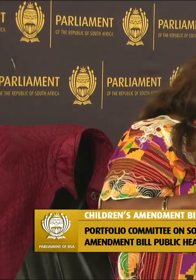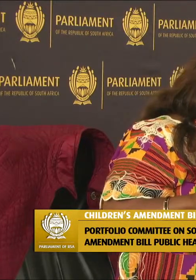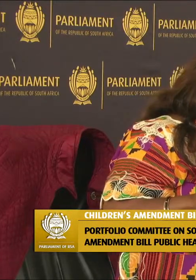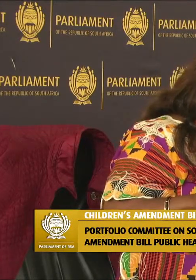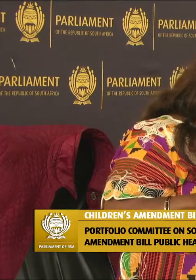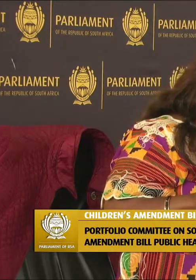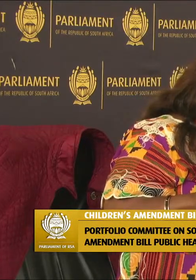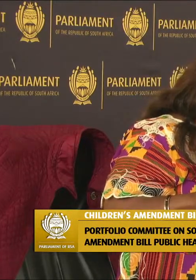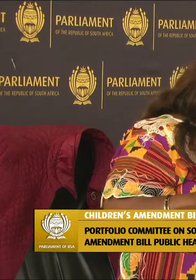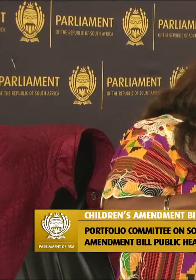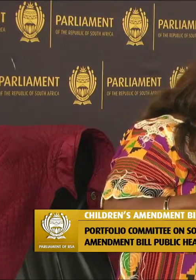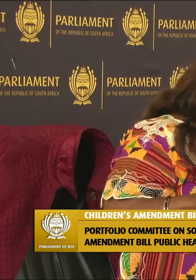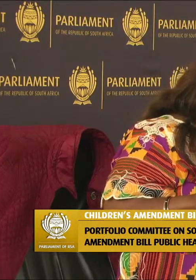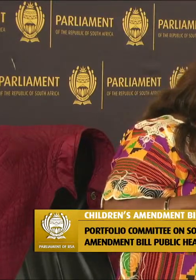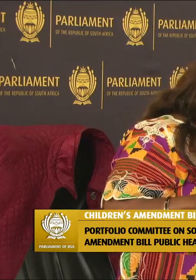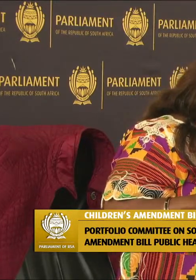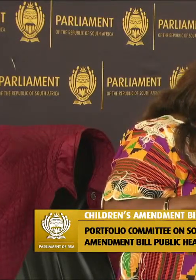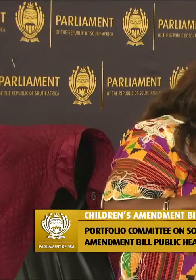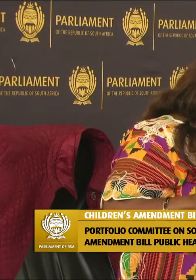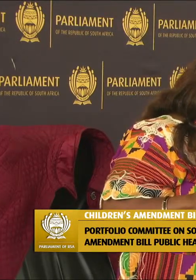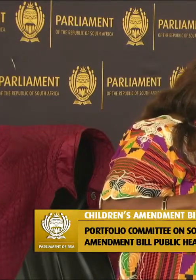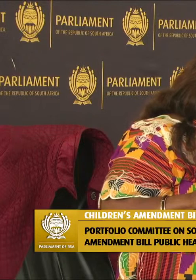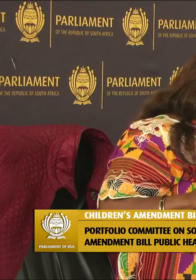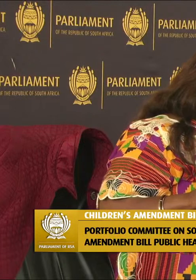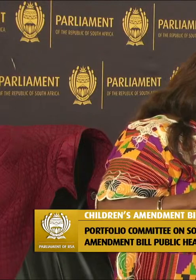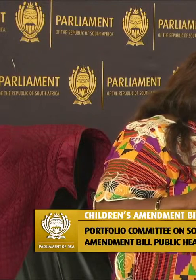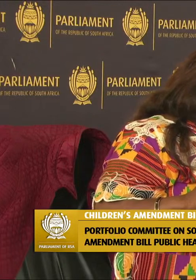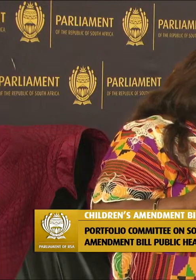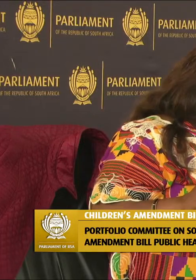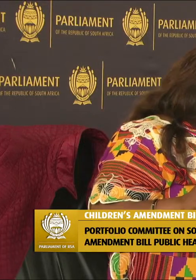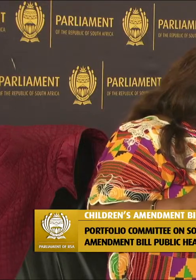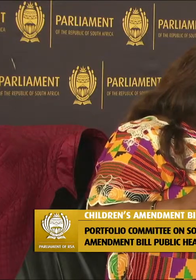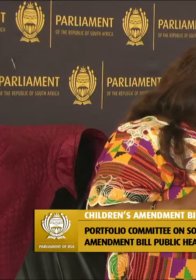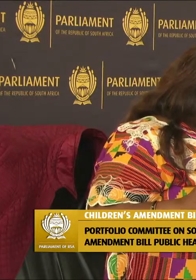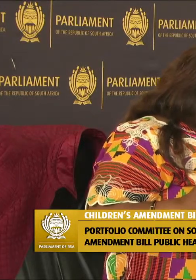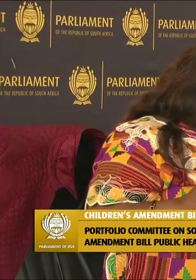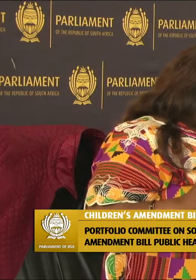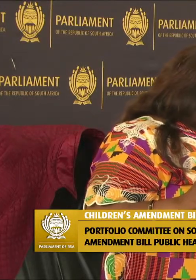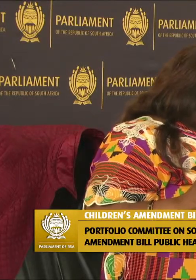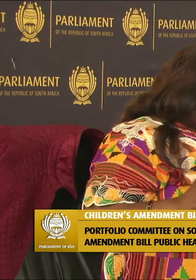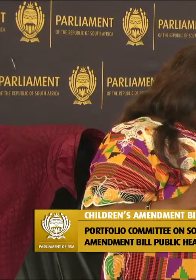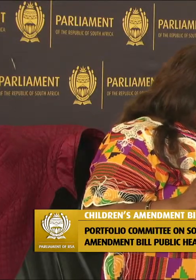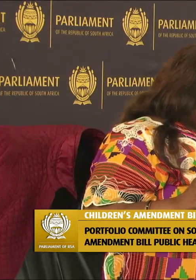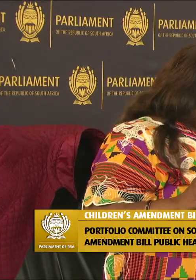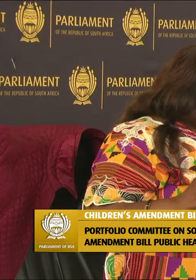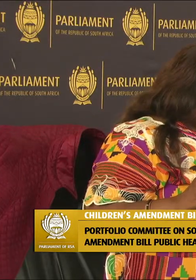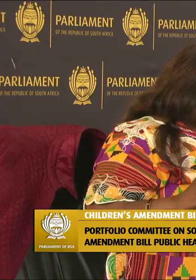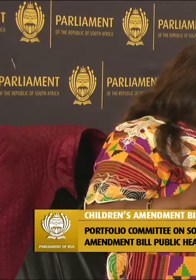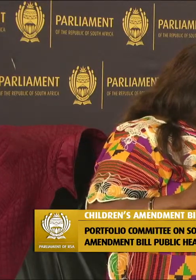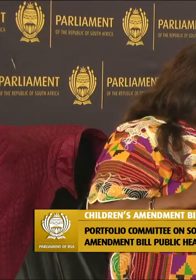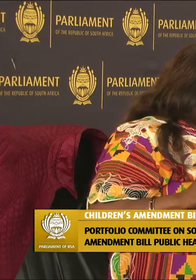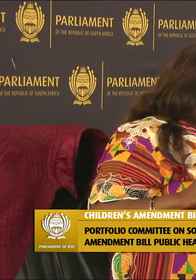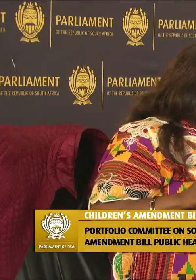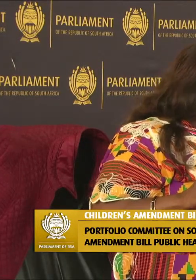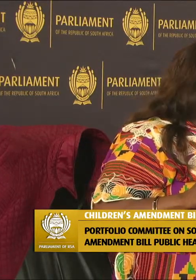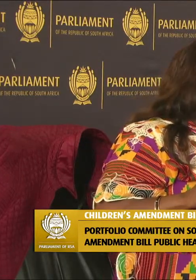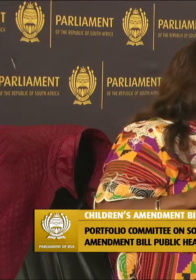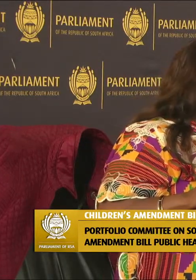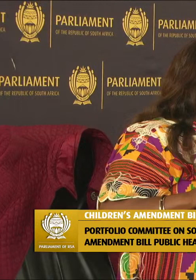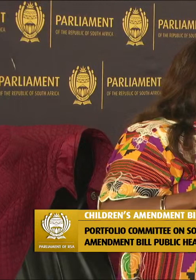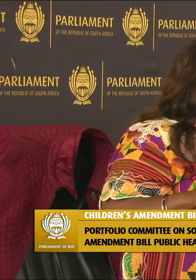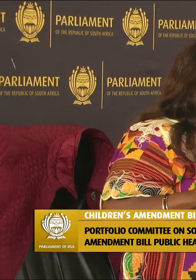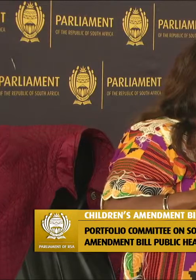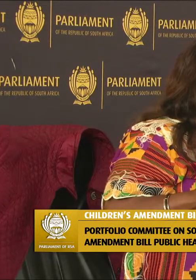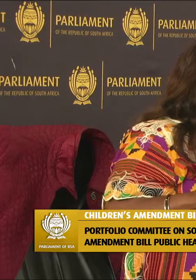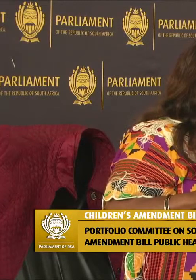ECD. We will also talk about the proper procedures to follow if you want to open an ECD so